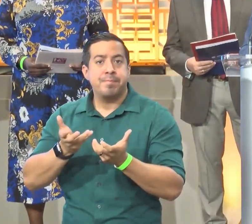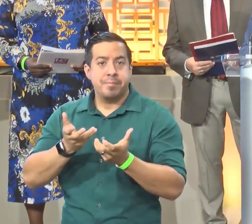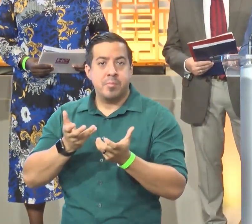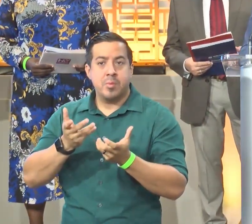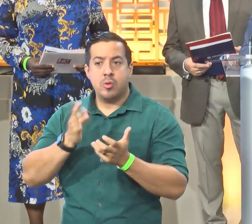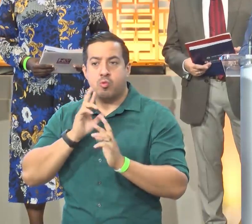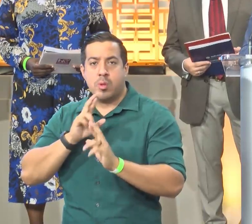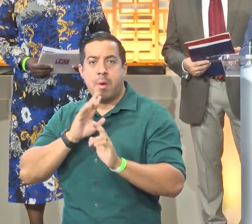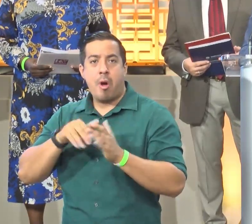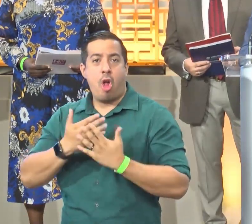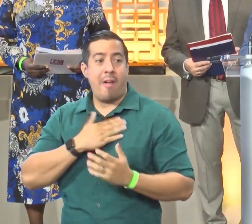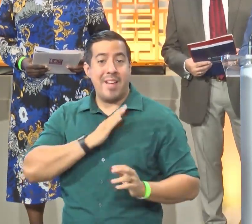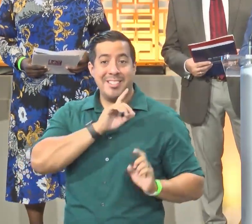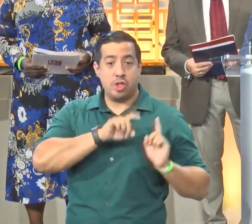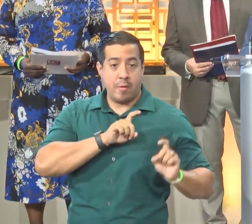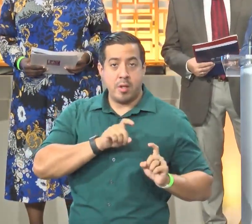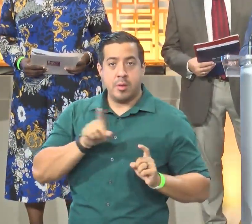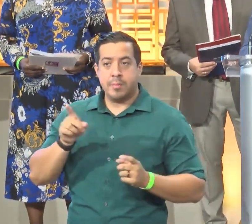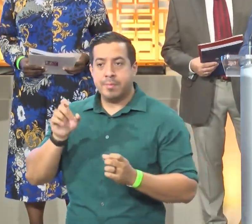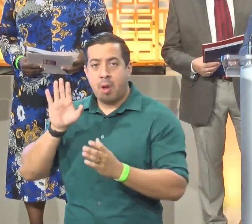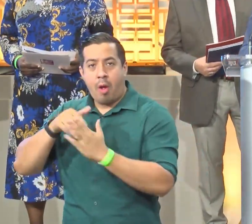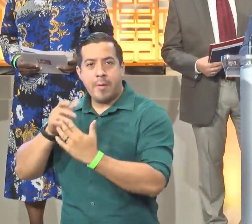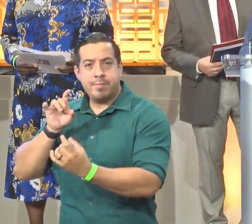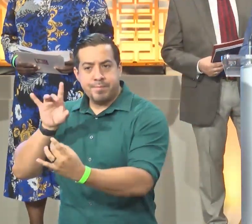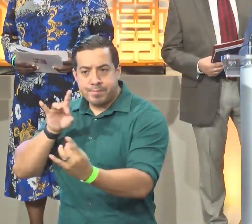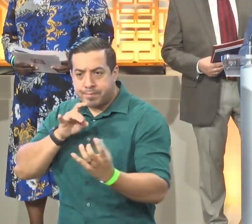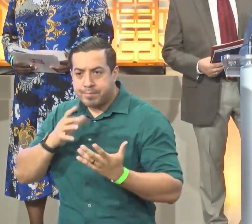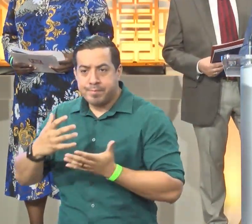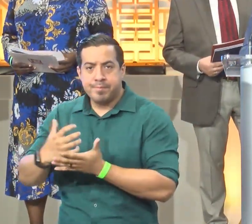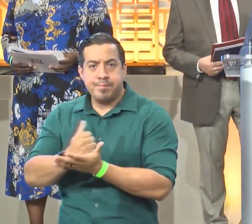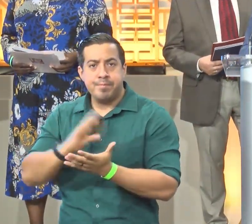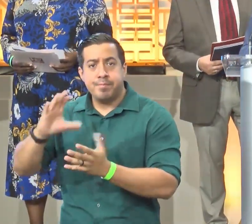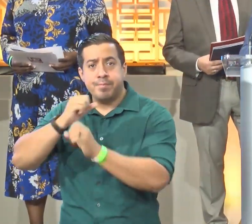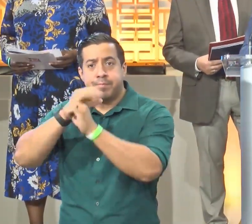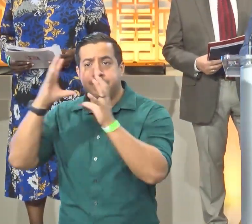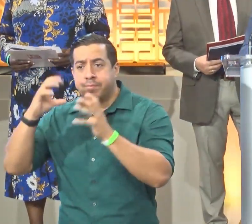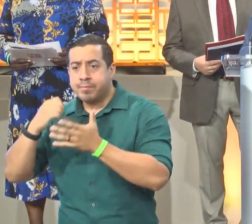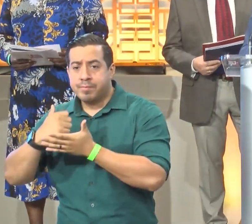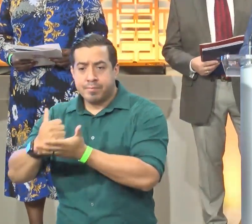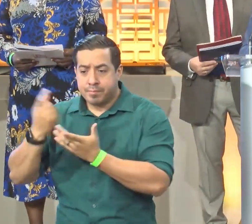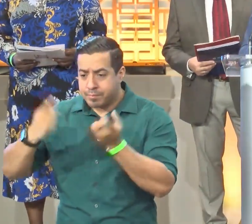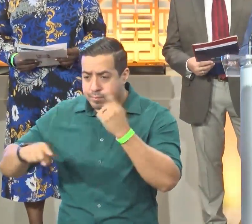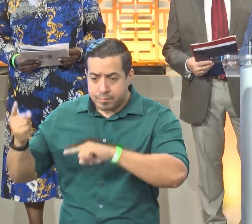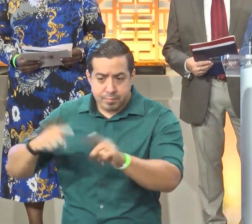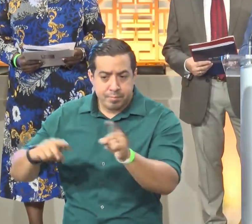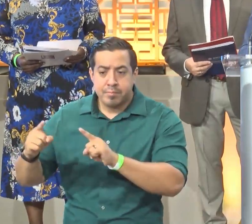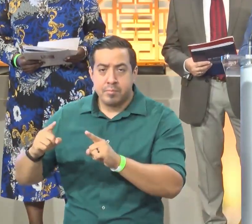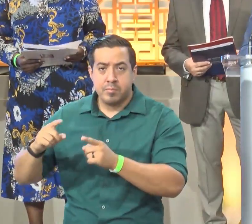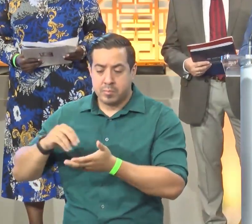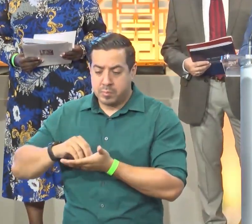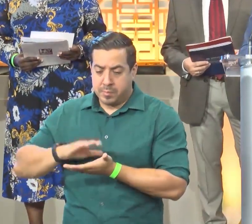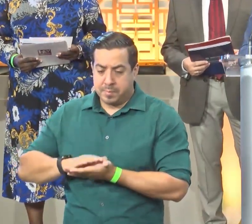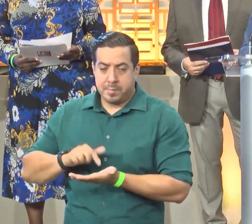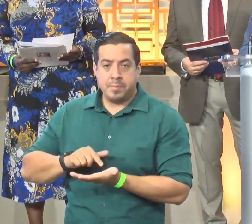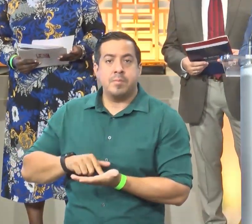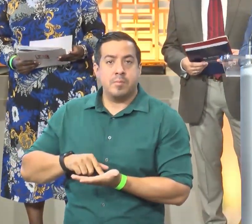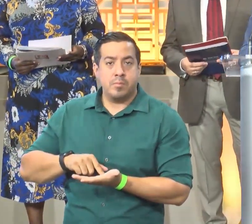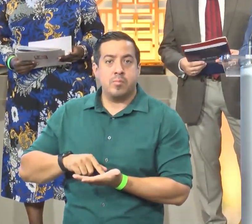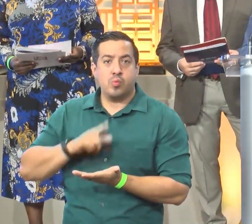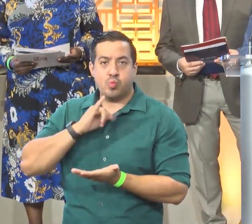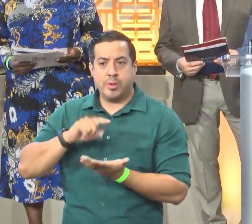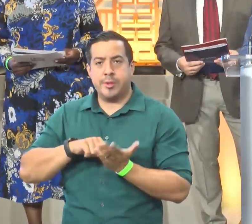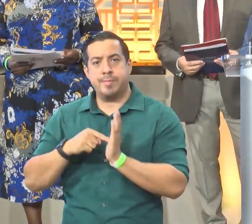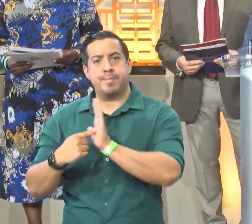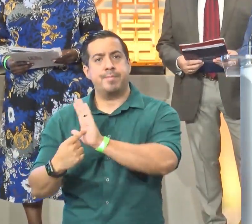our surveys to give us input, feedback, share their vision, and help us craft a document that really reflects